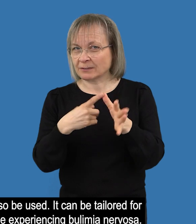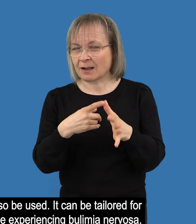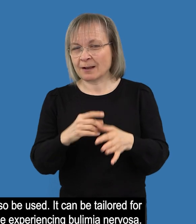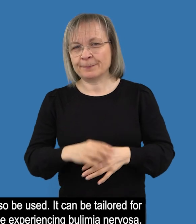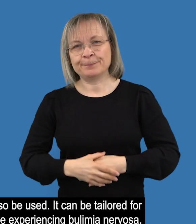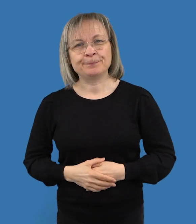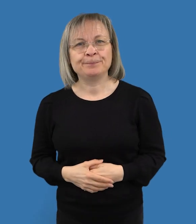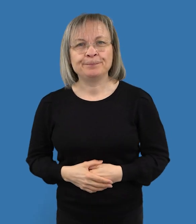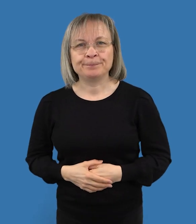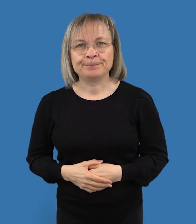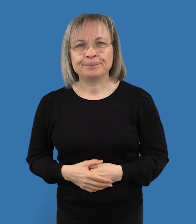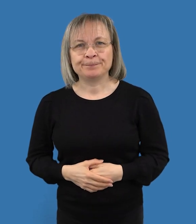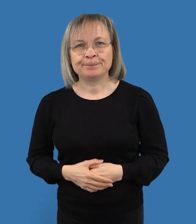nervosa.